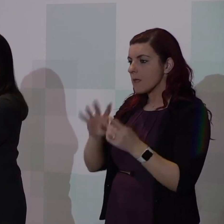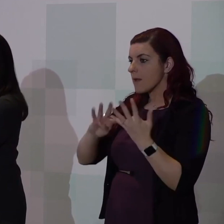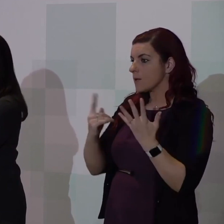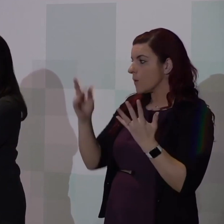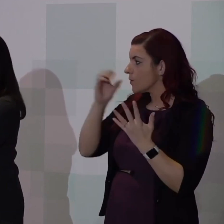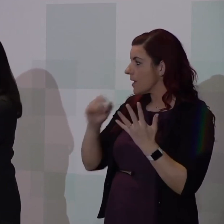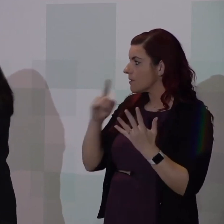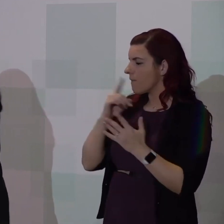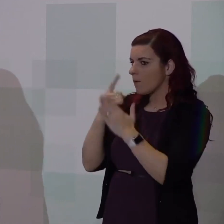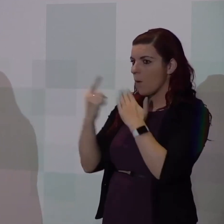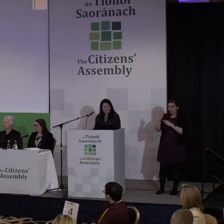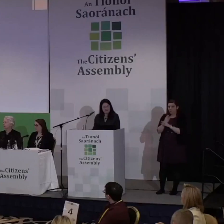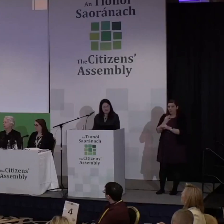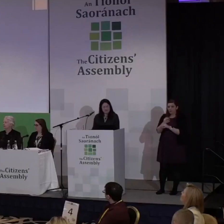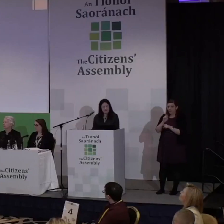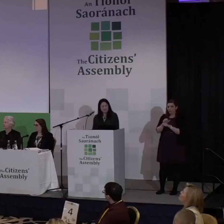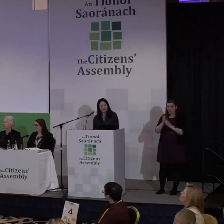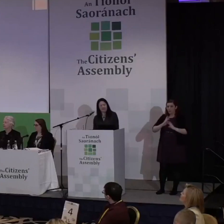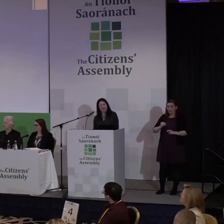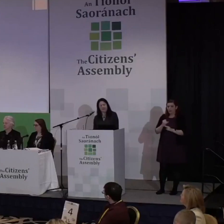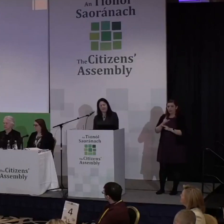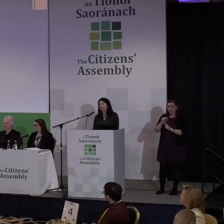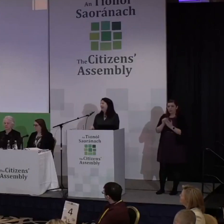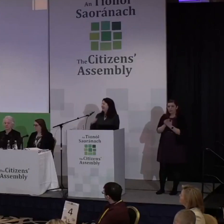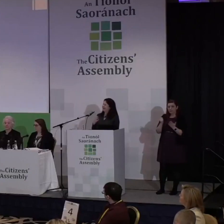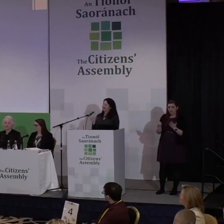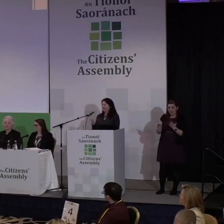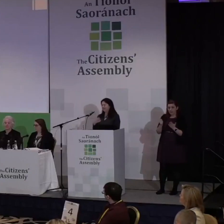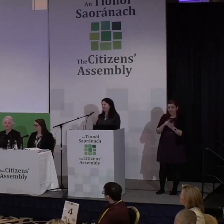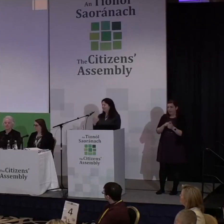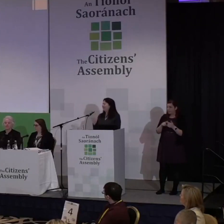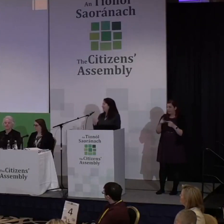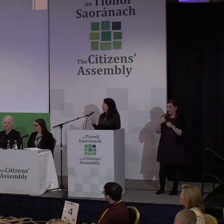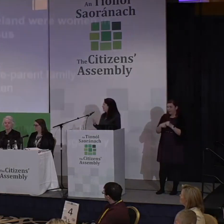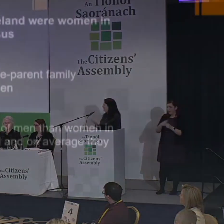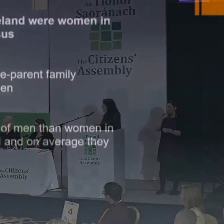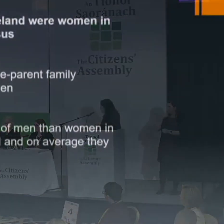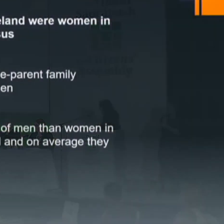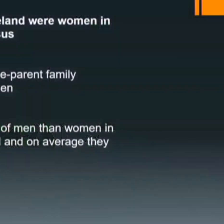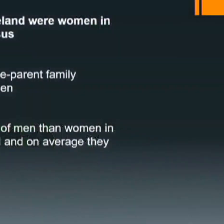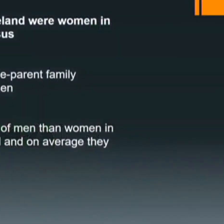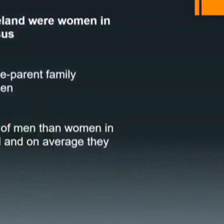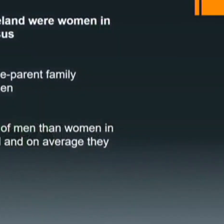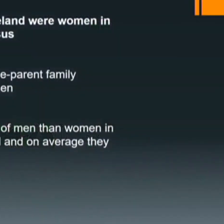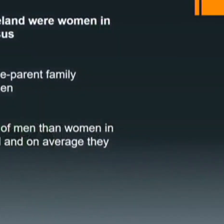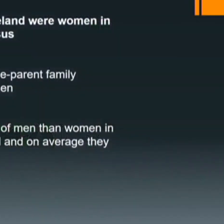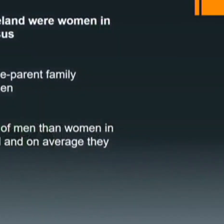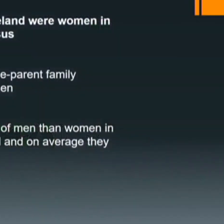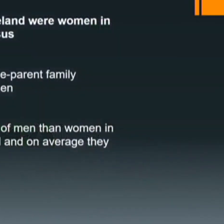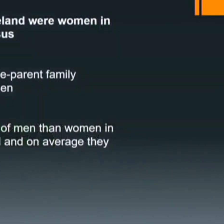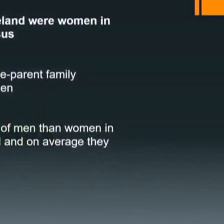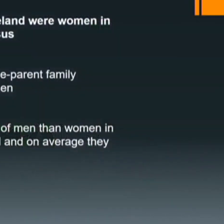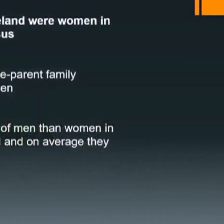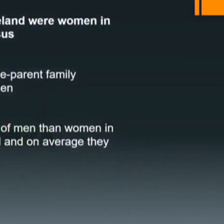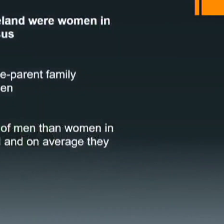91% of lone parents were women in 2016, according to the census. And again, this isn't just, you know, slight variations in the data.